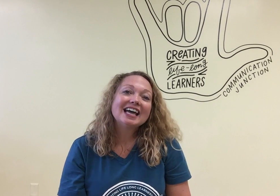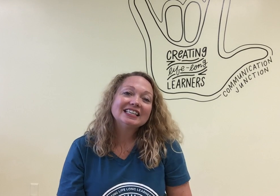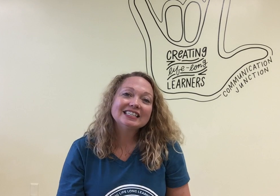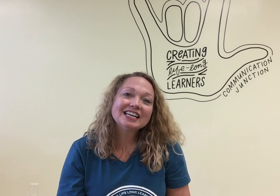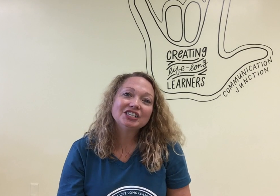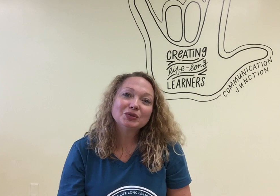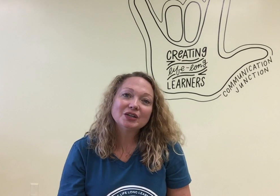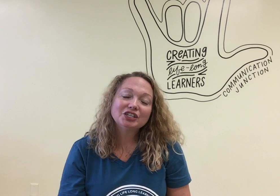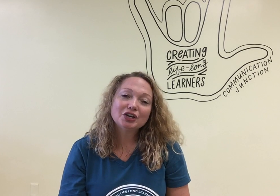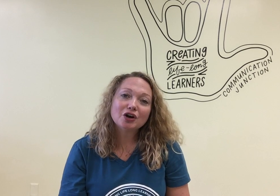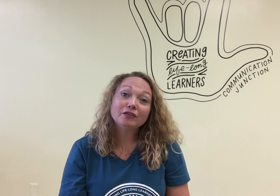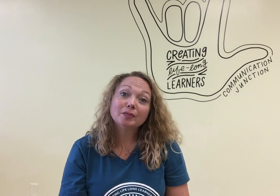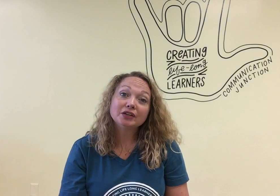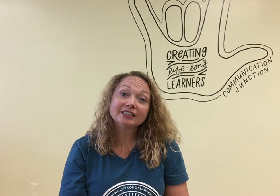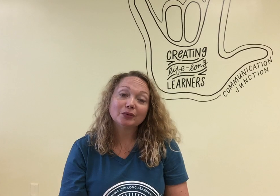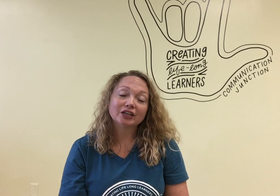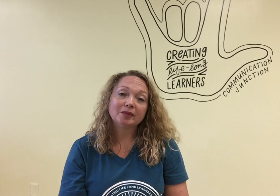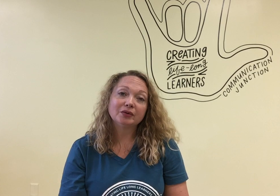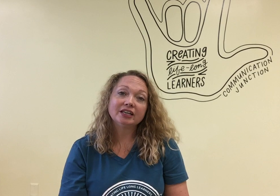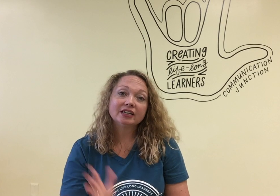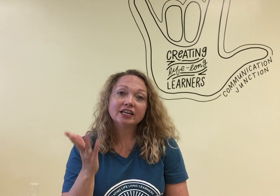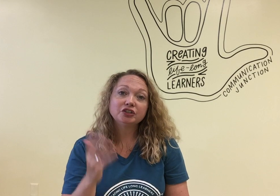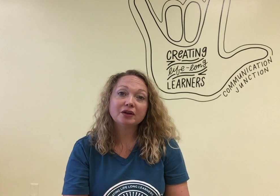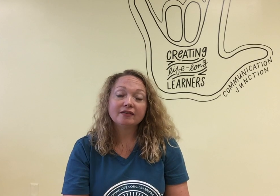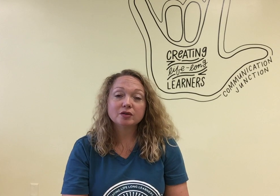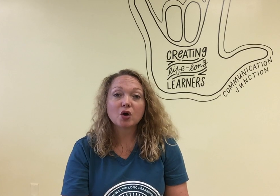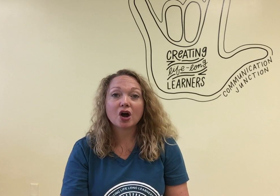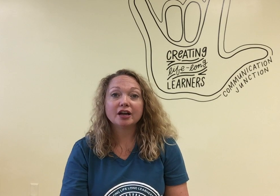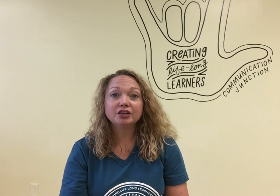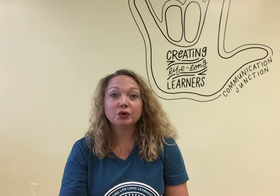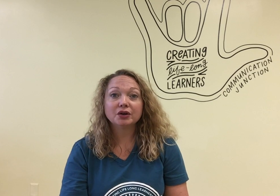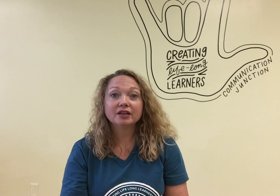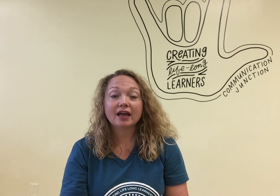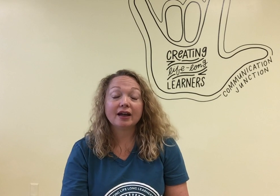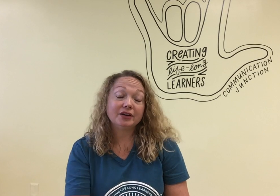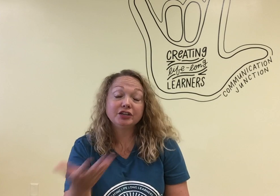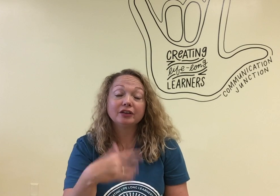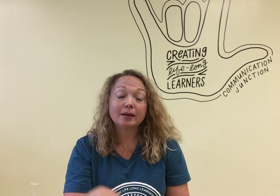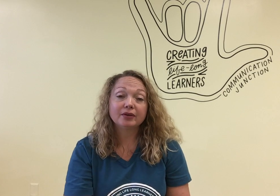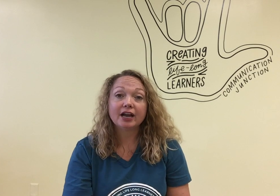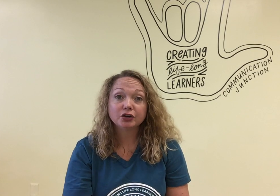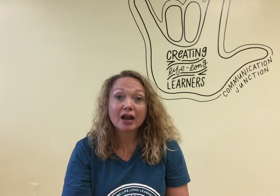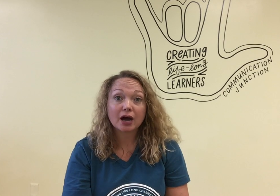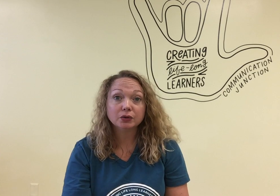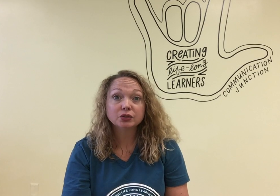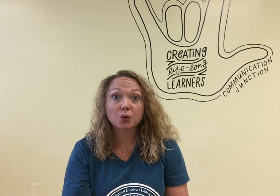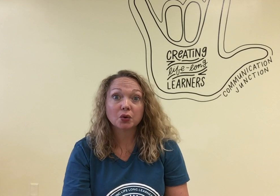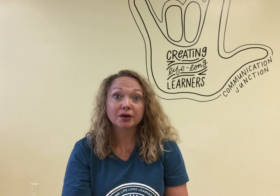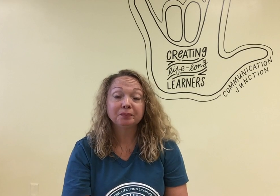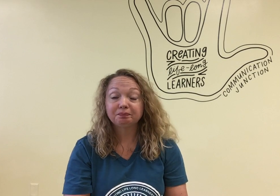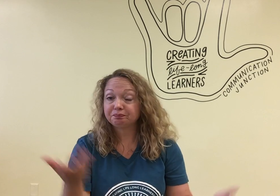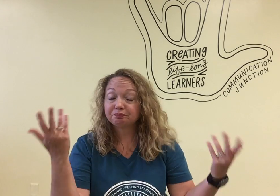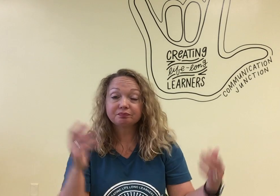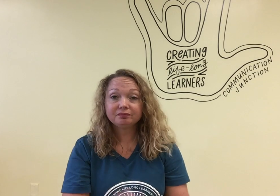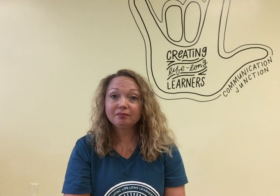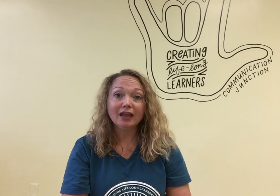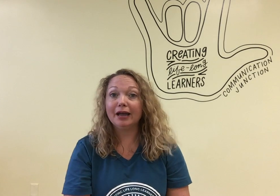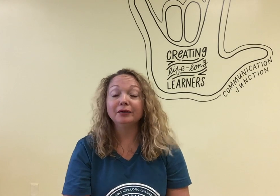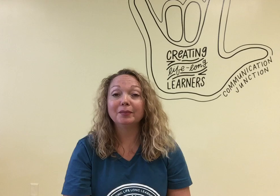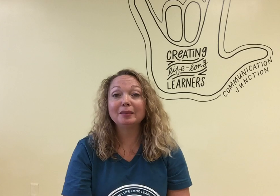lastly, I just wanted to go over the books that we're going to be reading in case you have them on or in your library at your house, or I don't know, maybe you picked